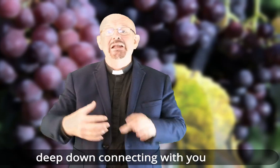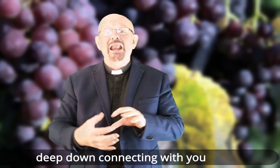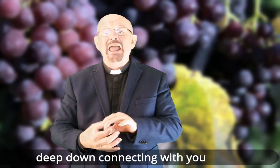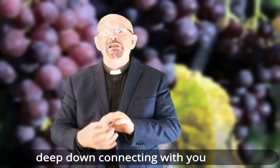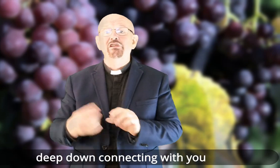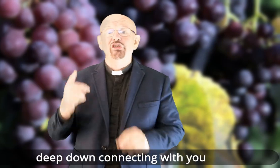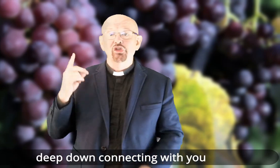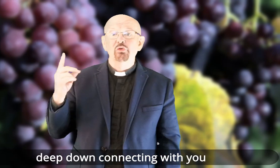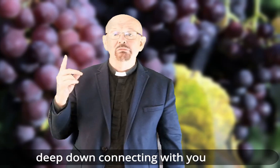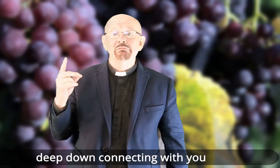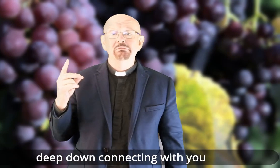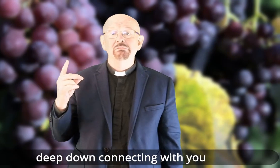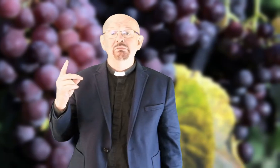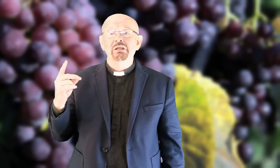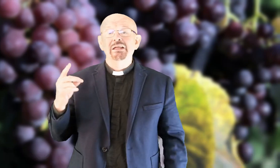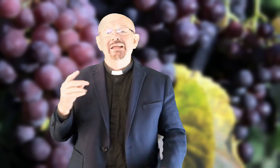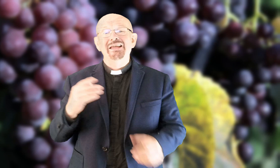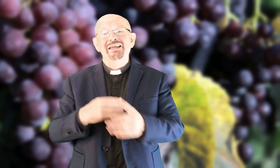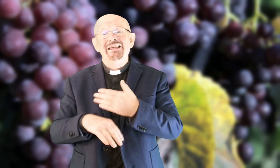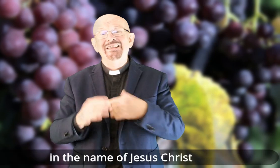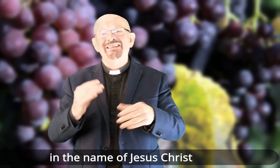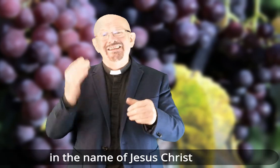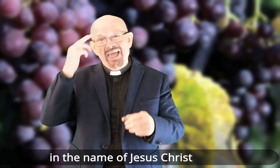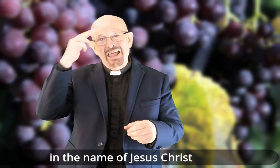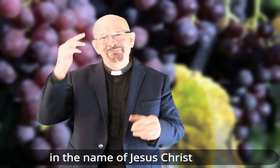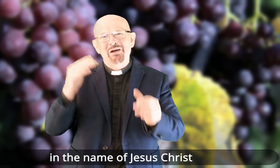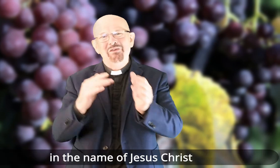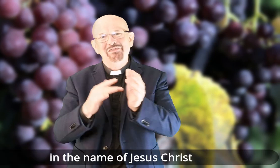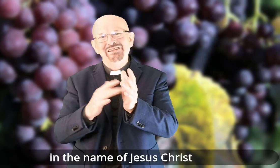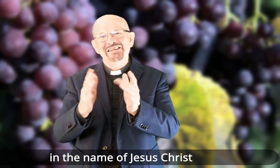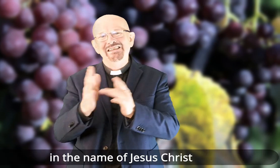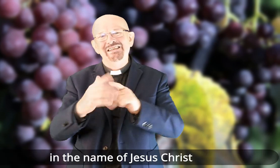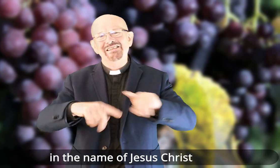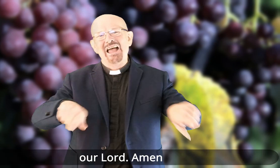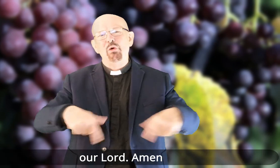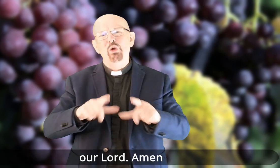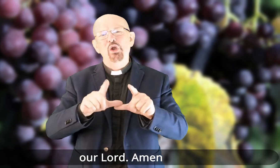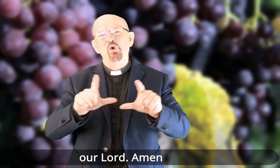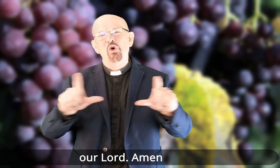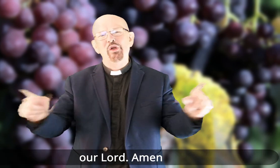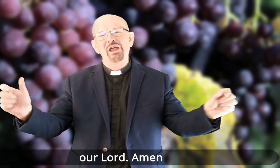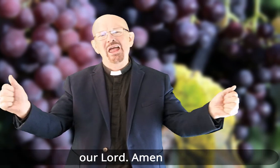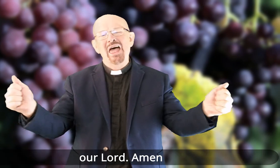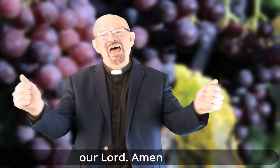connecting with you. In the name of Jesus Christ, our Lord. Amen.